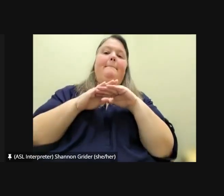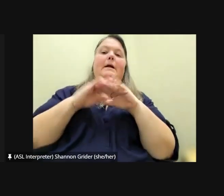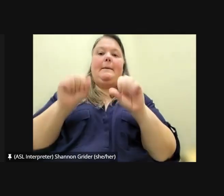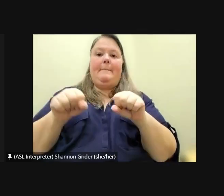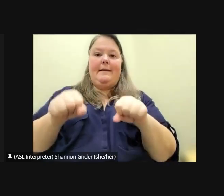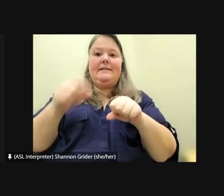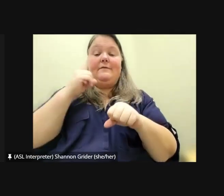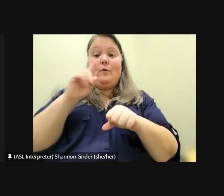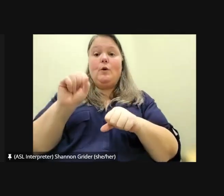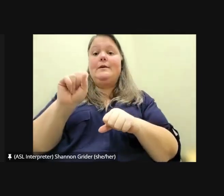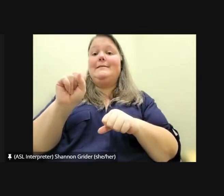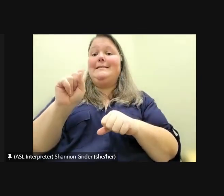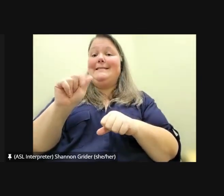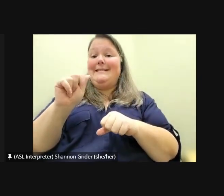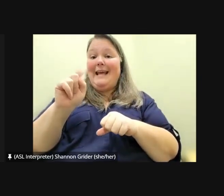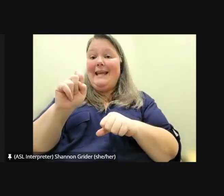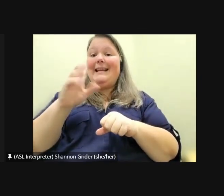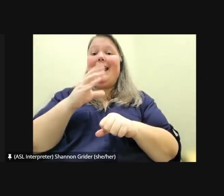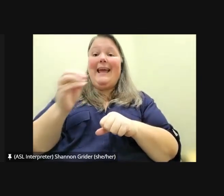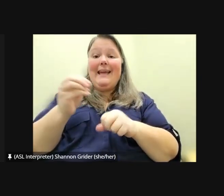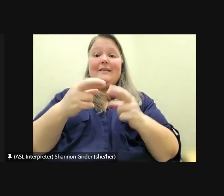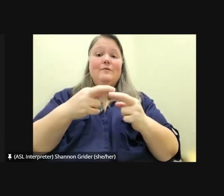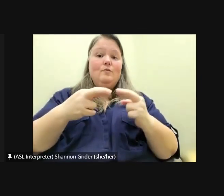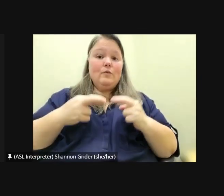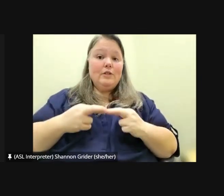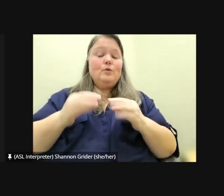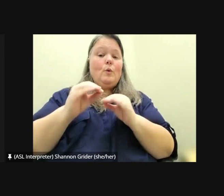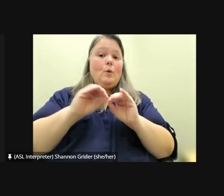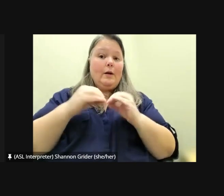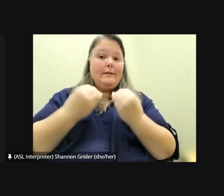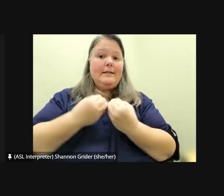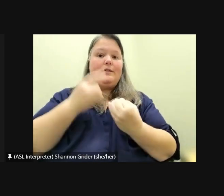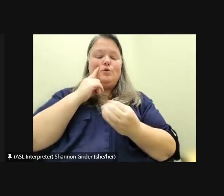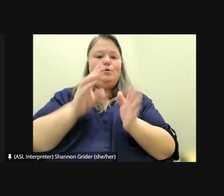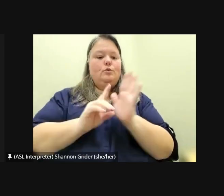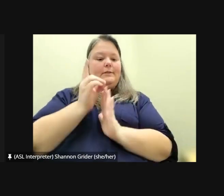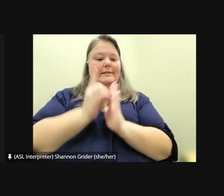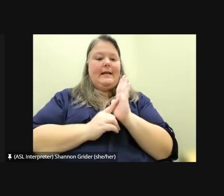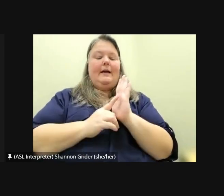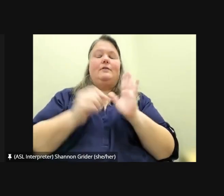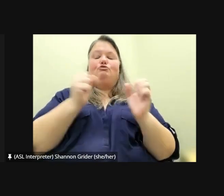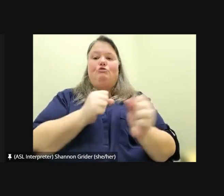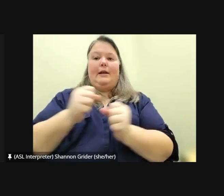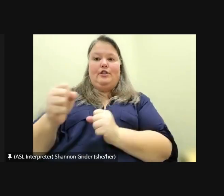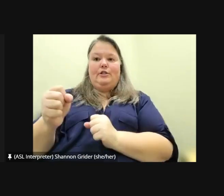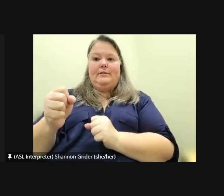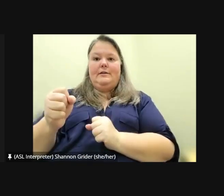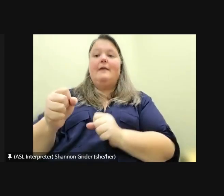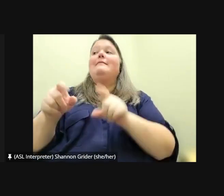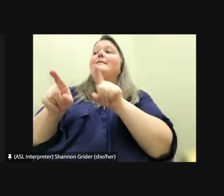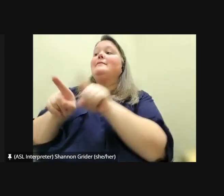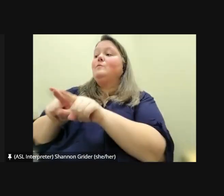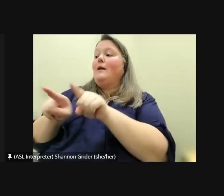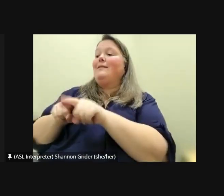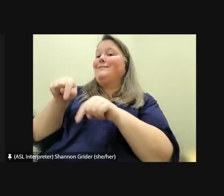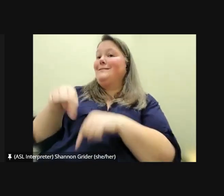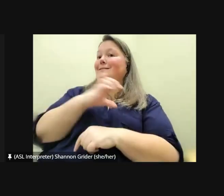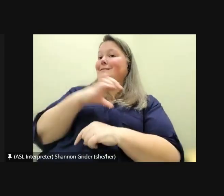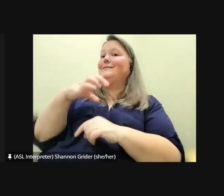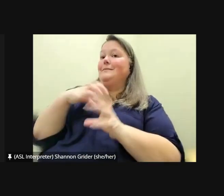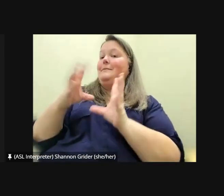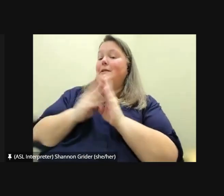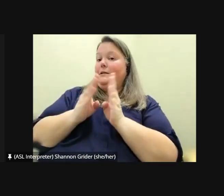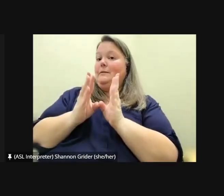regional organizations to design this strategy alongside the work that's happening in this committee, so that